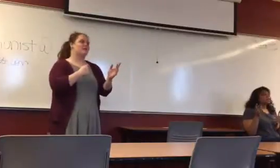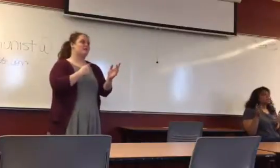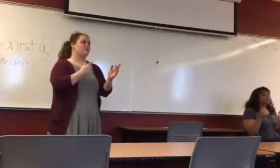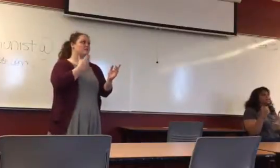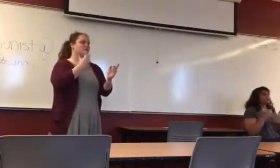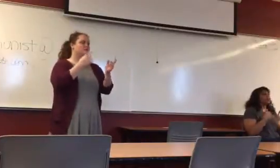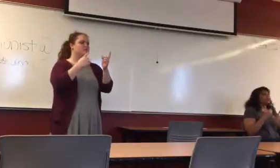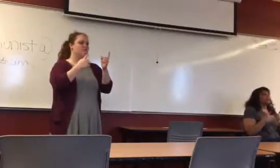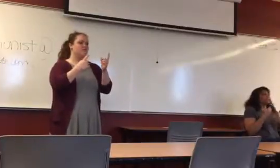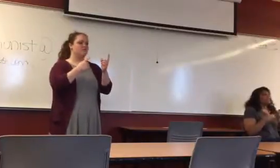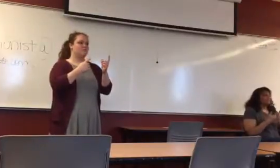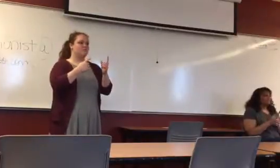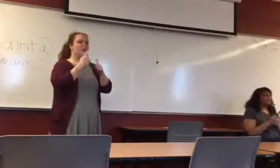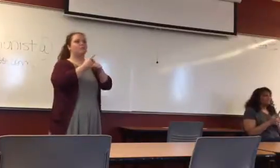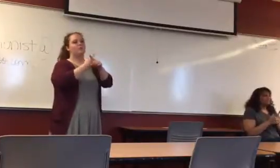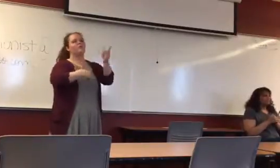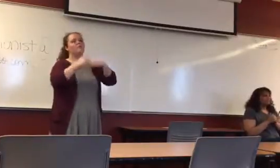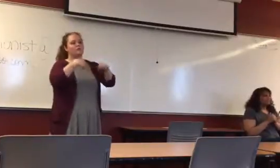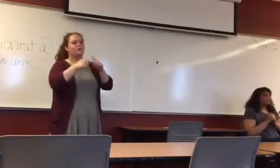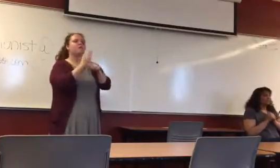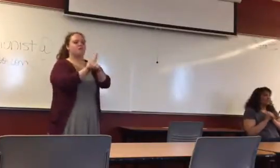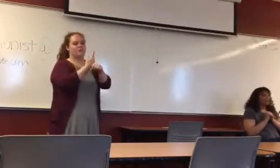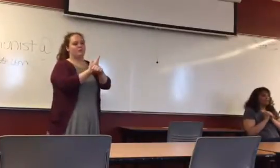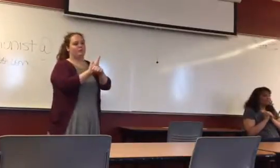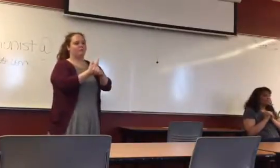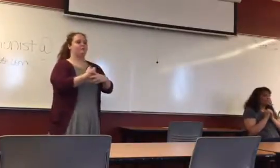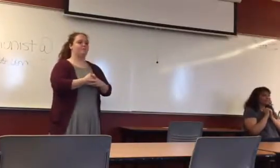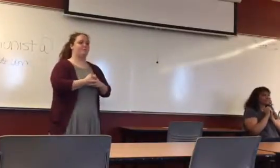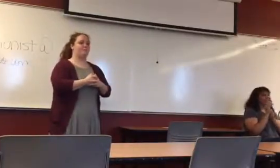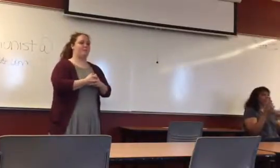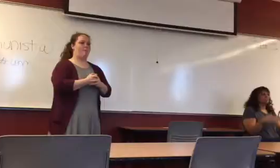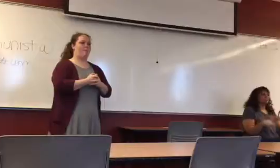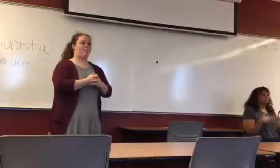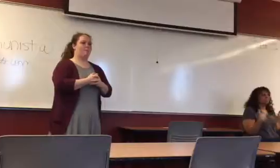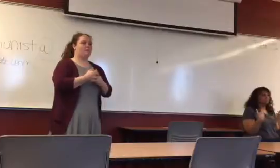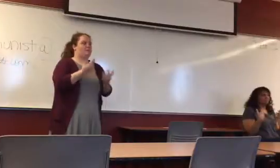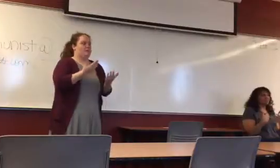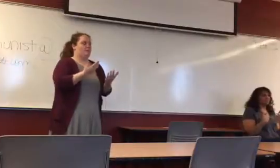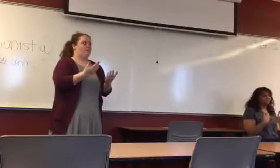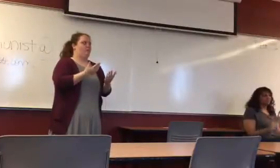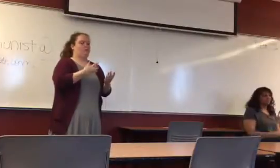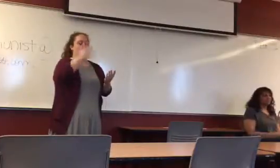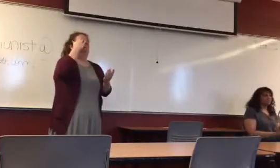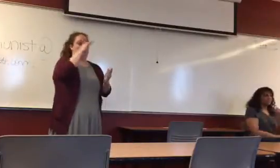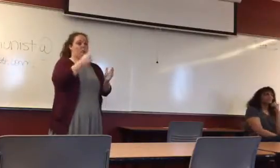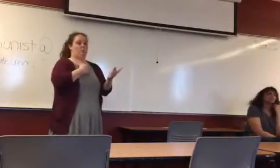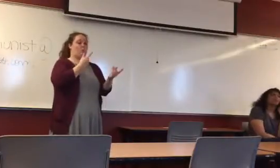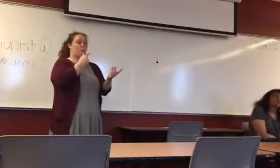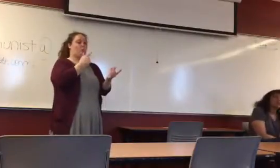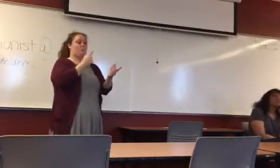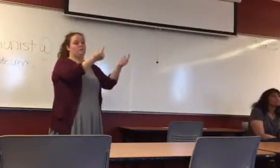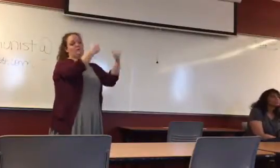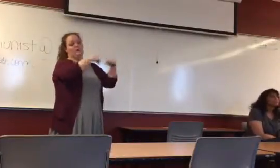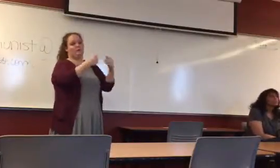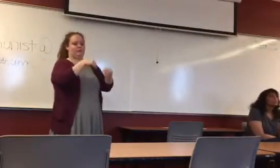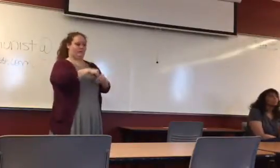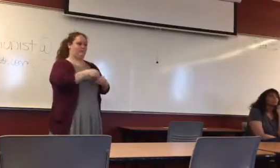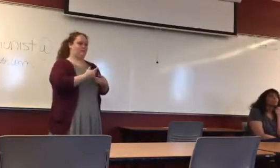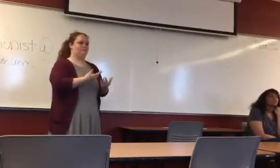So you never know who's coming in. You never know who's coming into the building. And that's true for the general population. Of course. Being deaf or